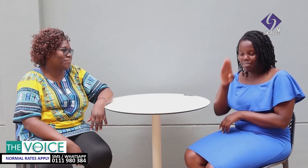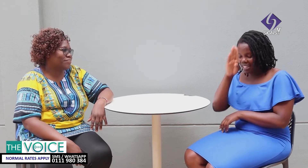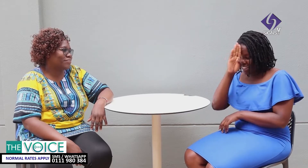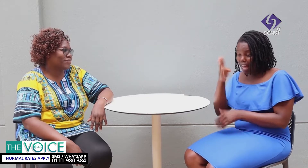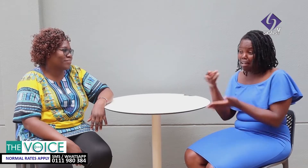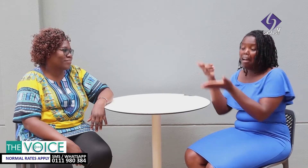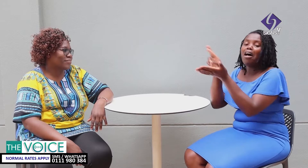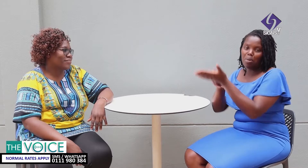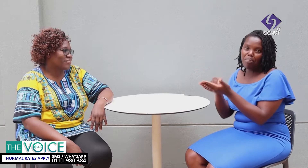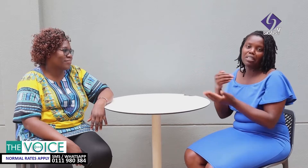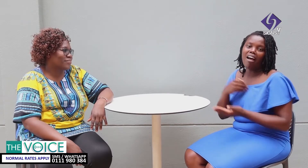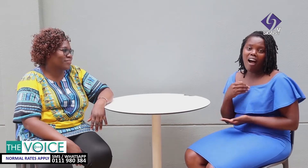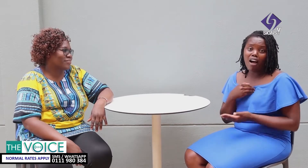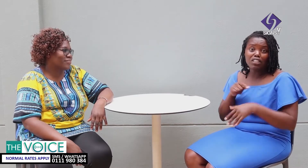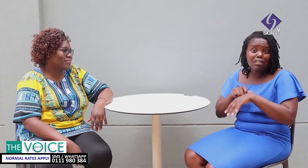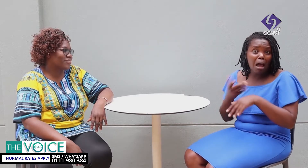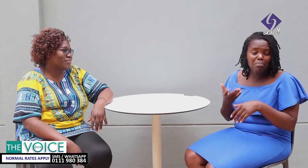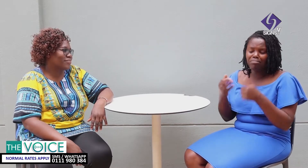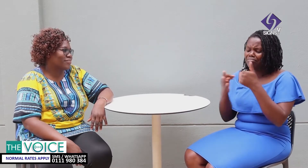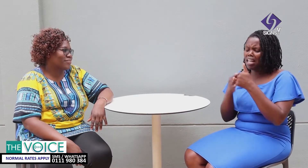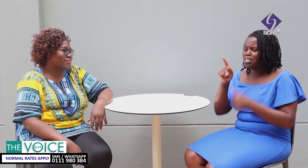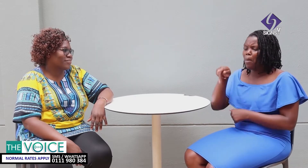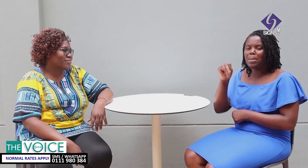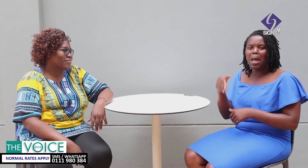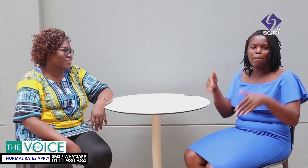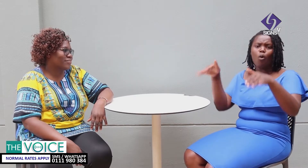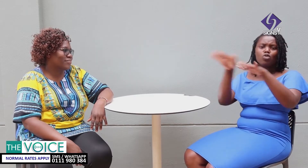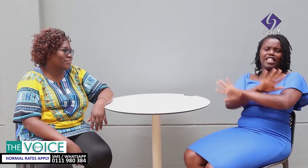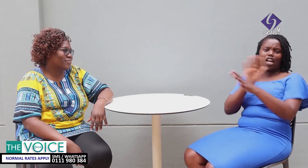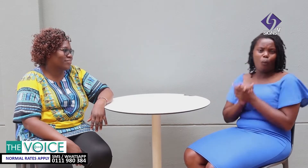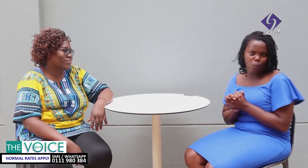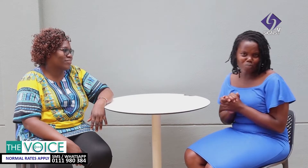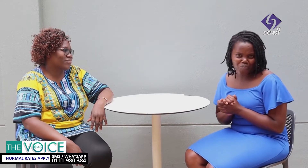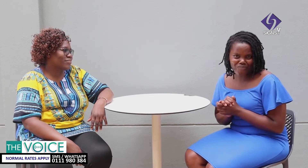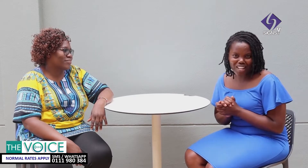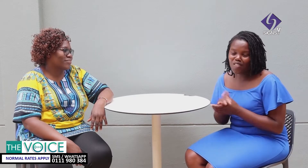Sunday at 8 p.m. at night. Welcome.